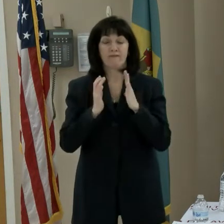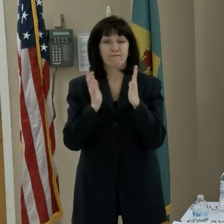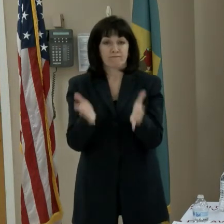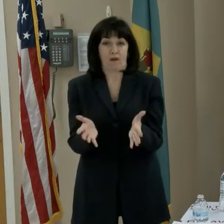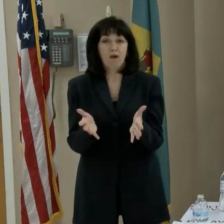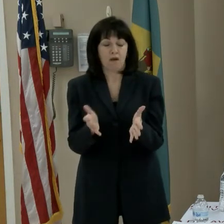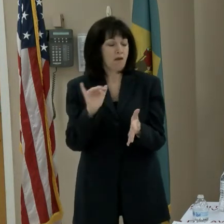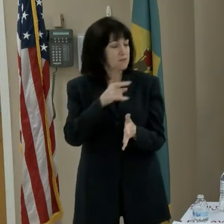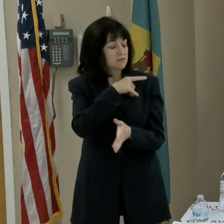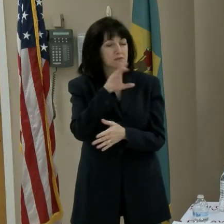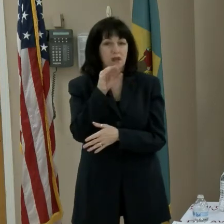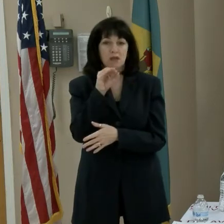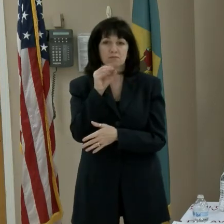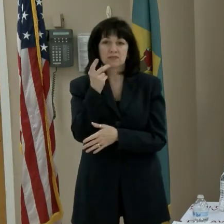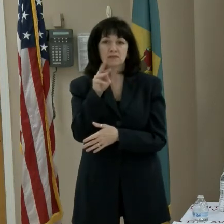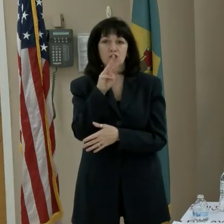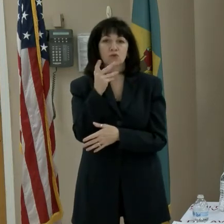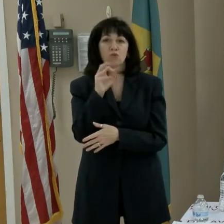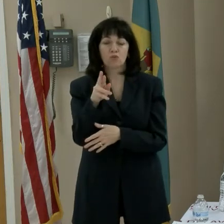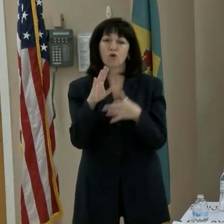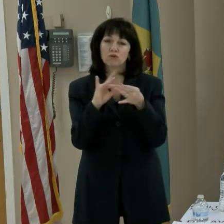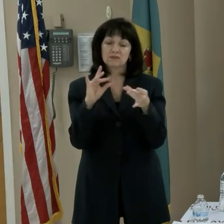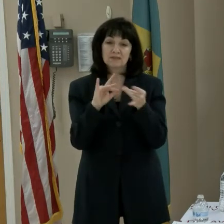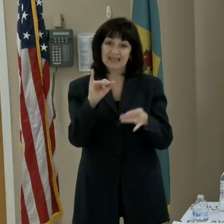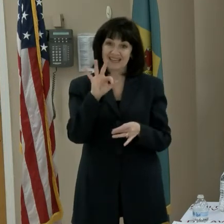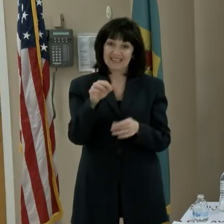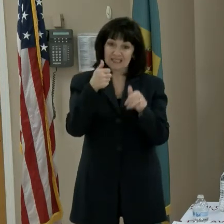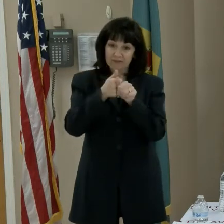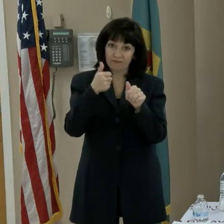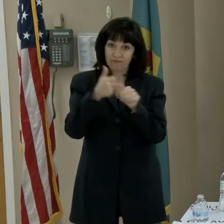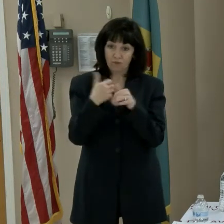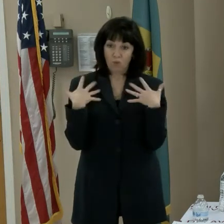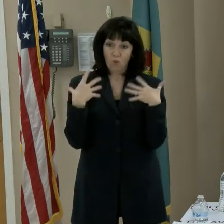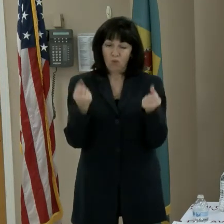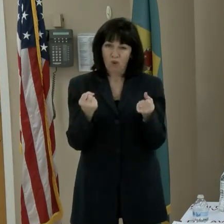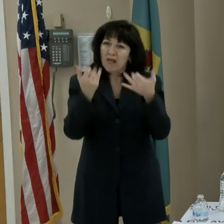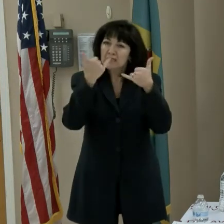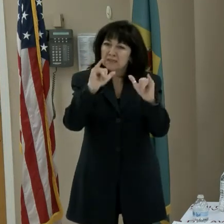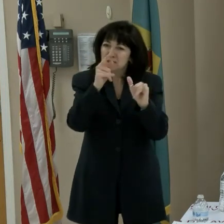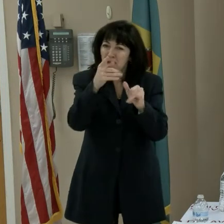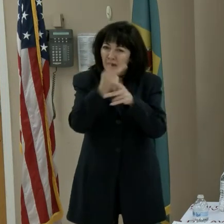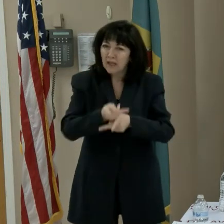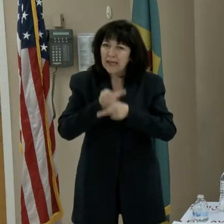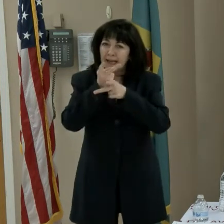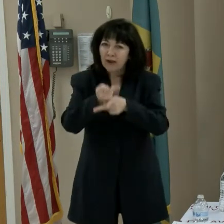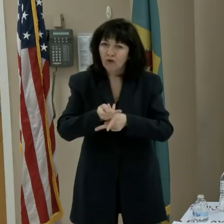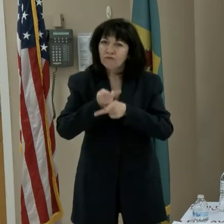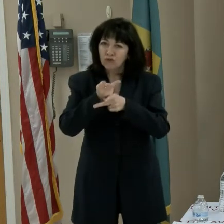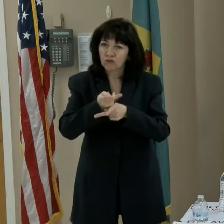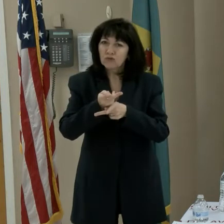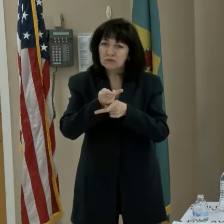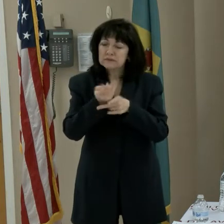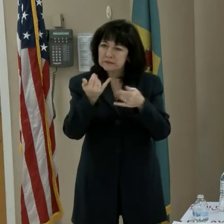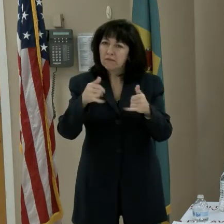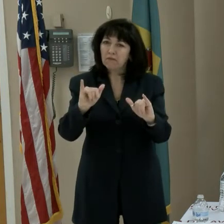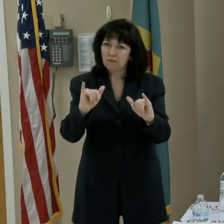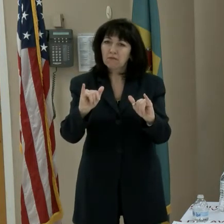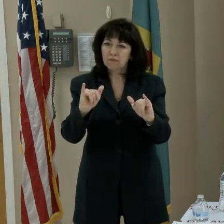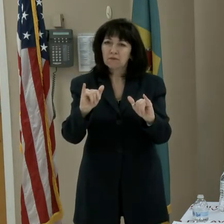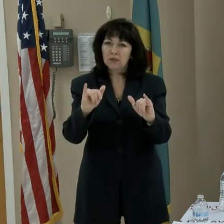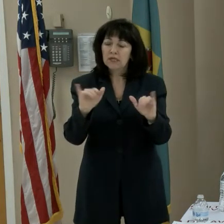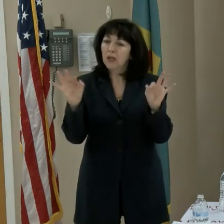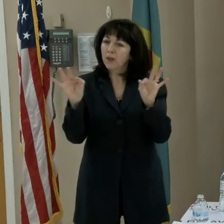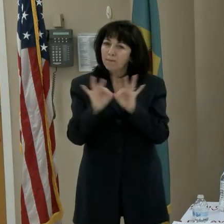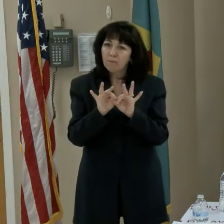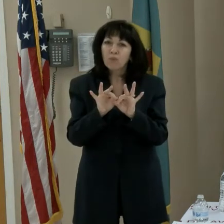you are well, you still should act as though you have the virus. That's why it's so important for you to